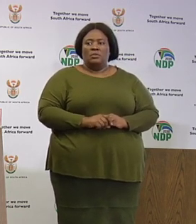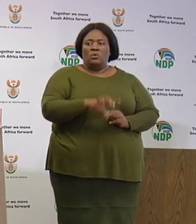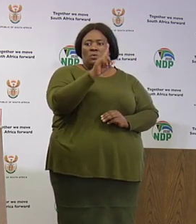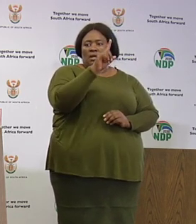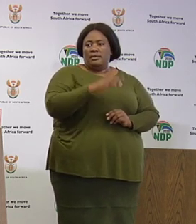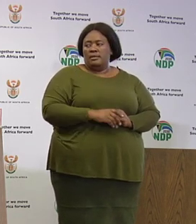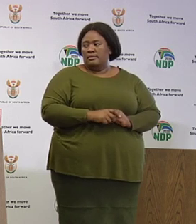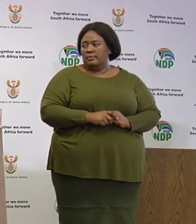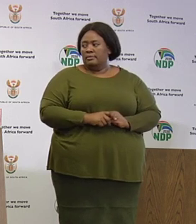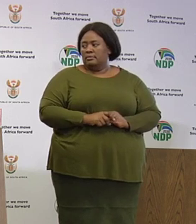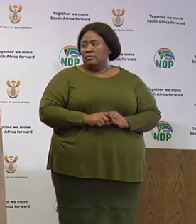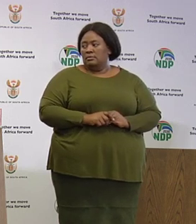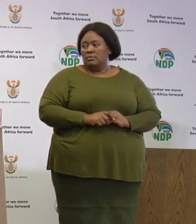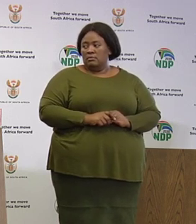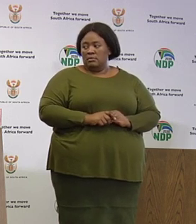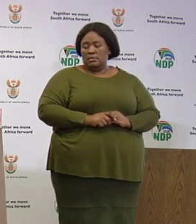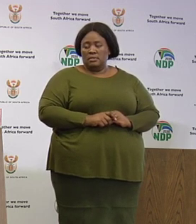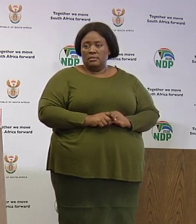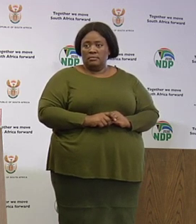That's 1,